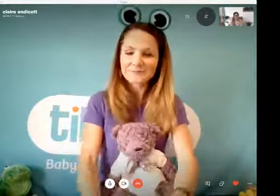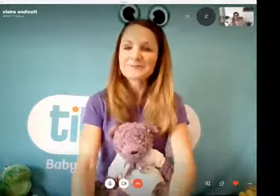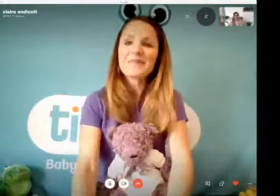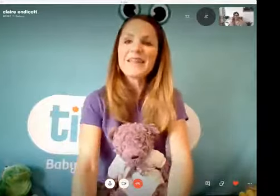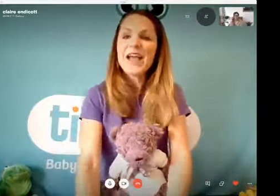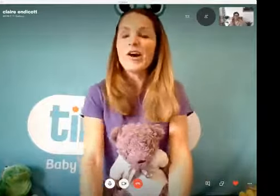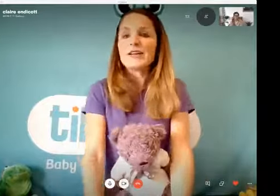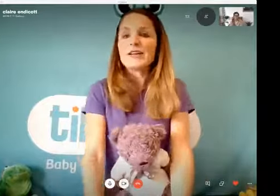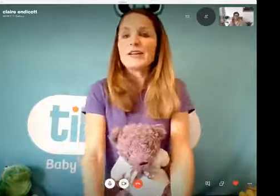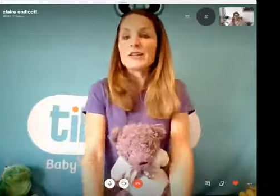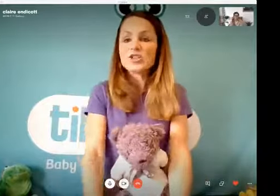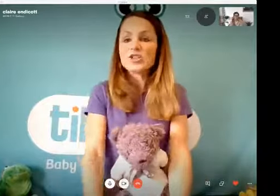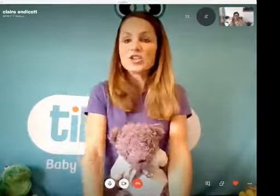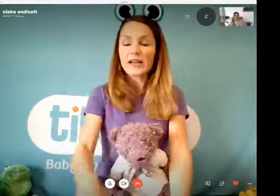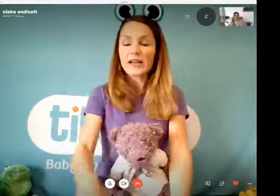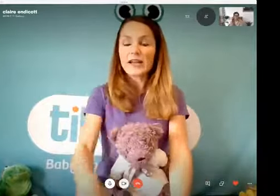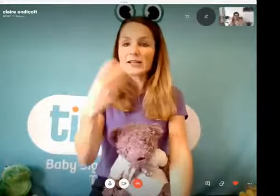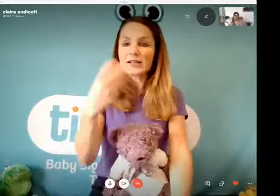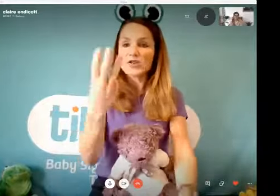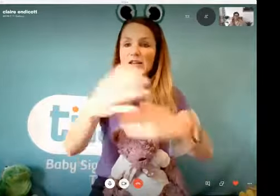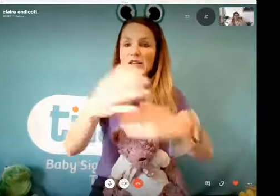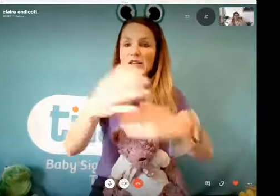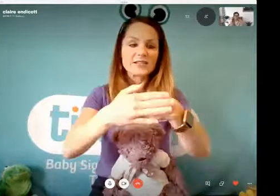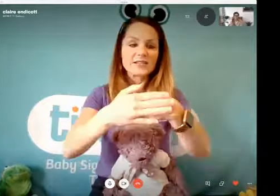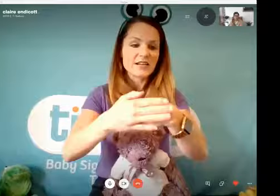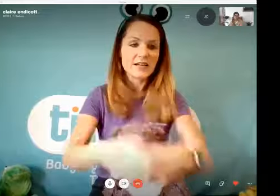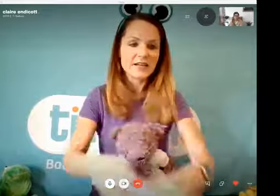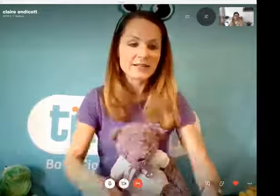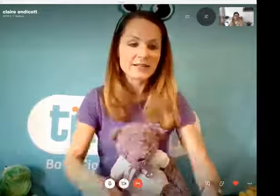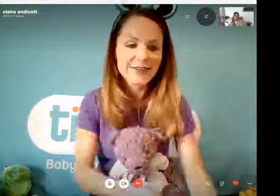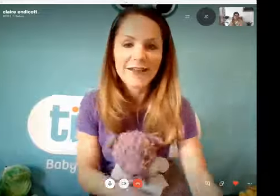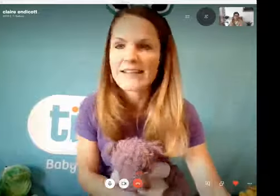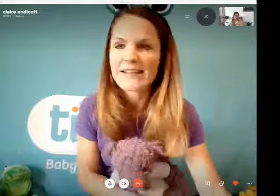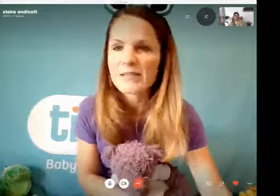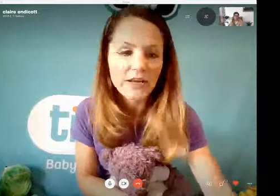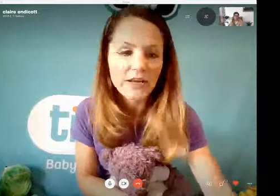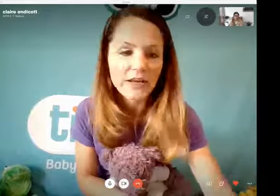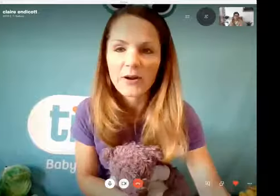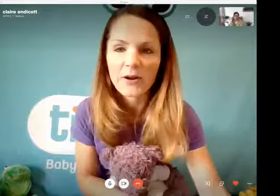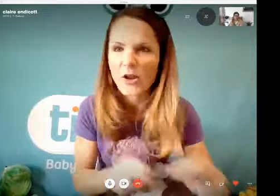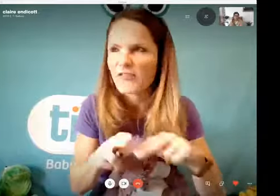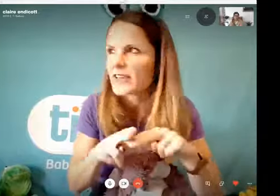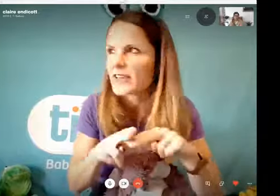All right, would you like 3 more signs? Okay, this is a bit of a funny one. Hopefully no daddies are